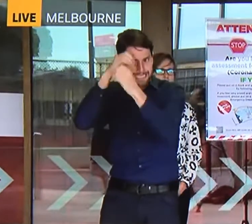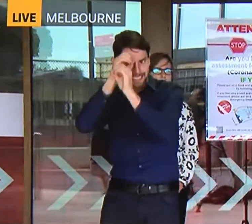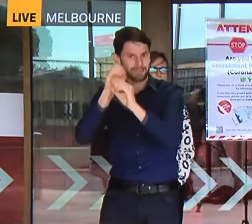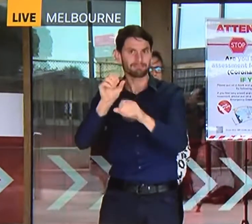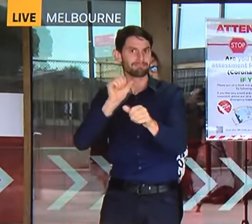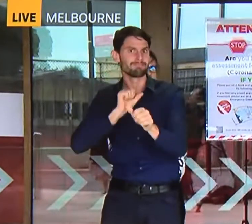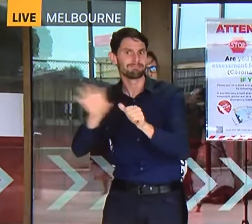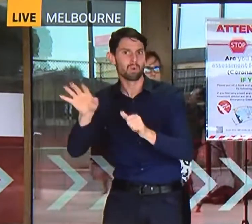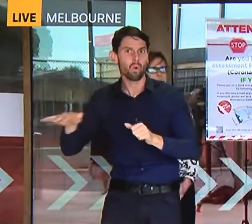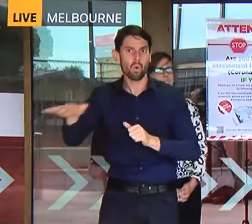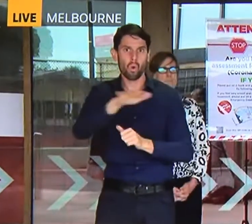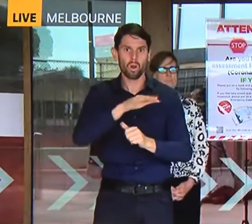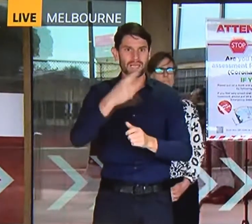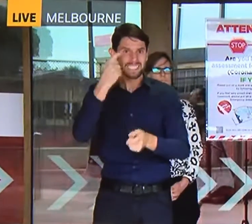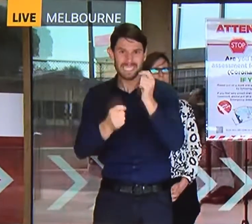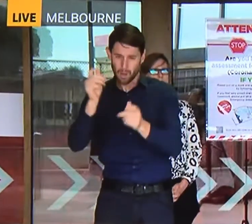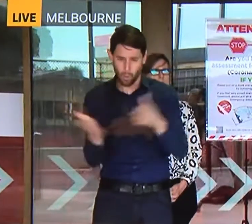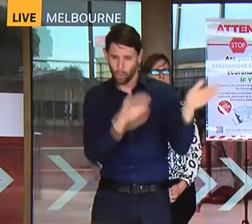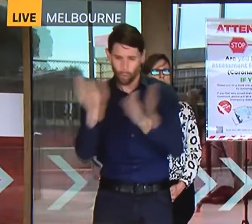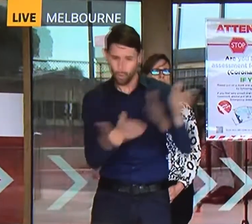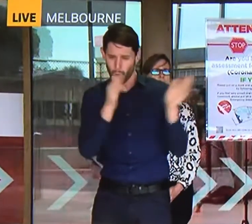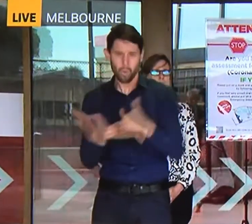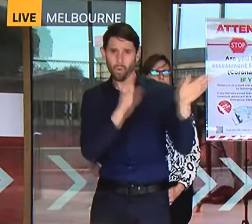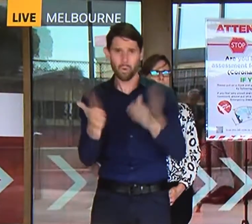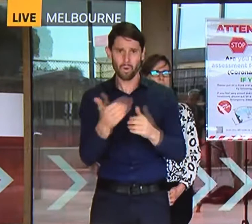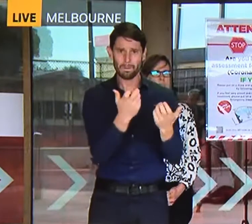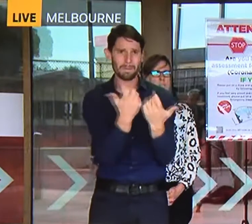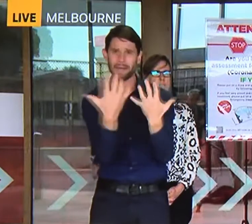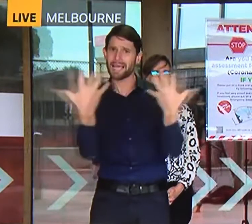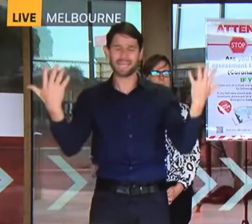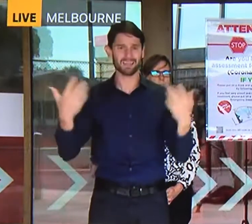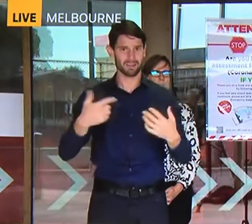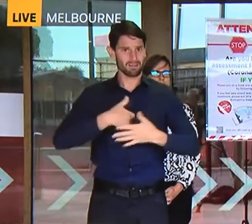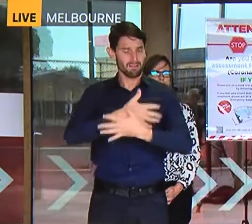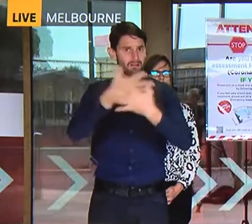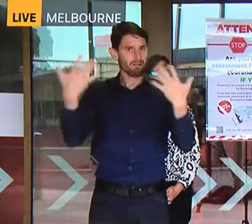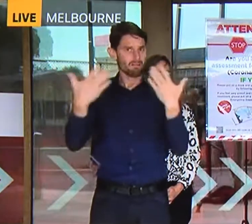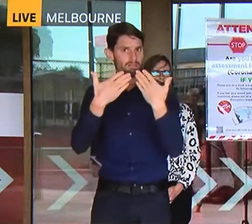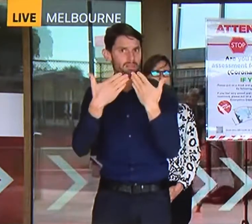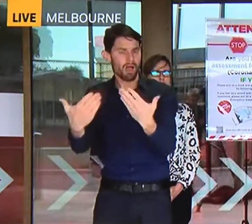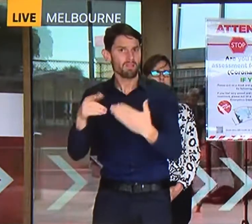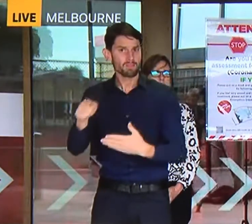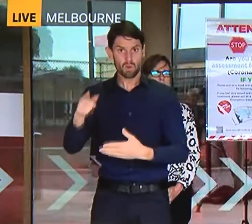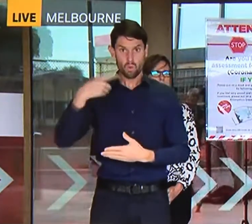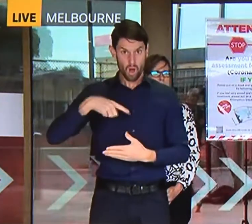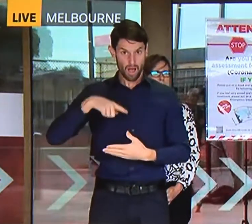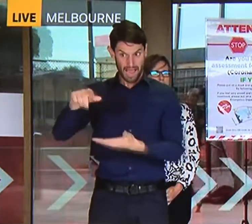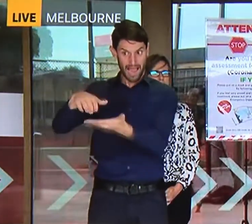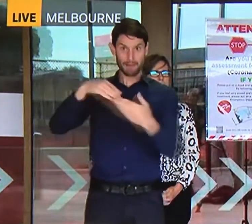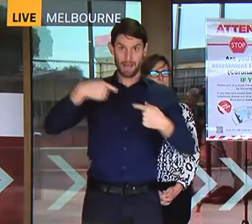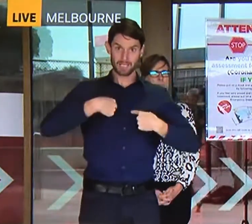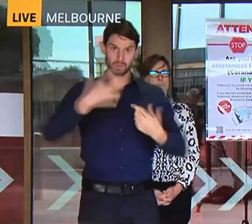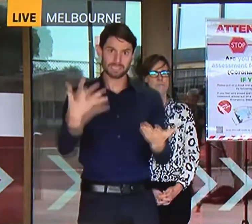our pathologists, who are very courageous leaders who are doing all of this work to save lives and protect